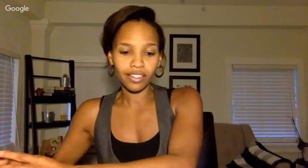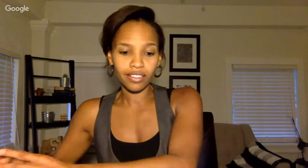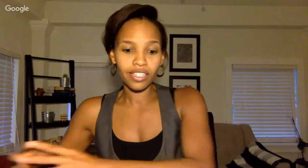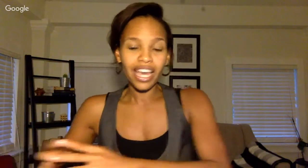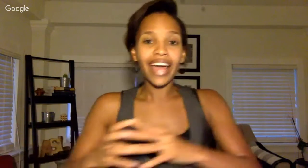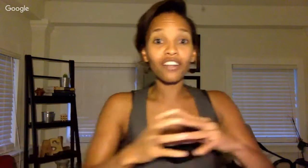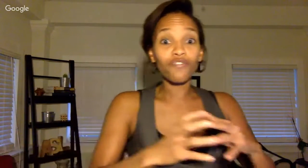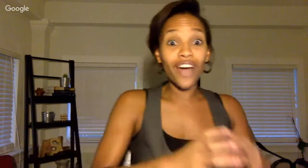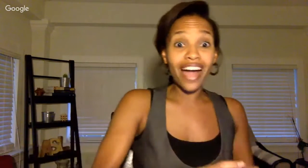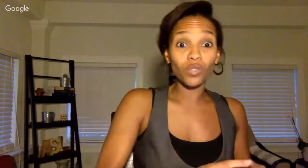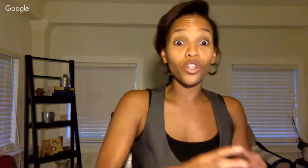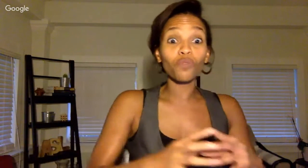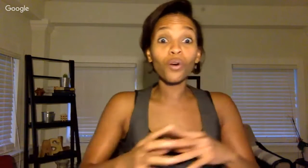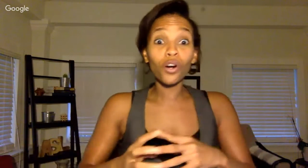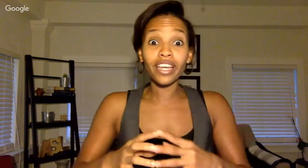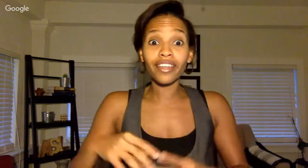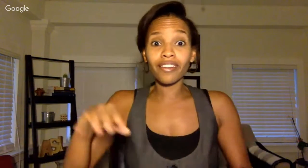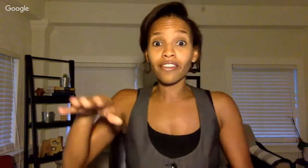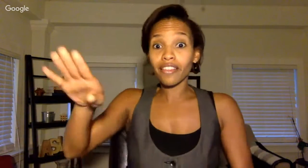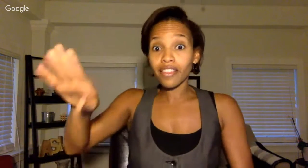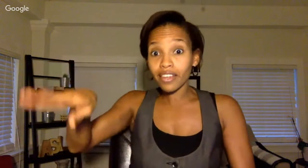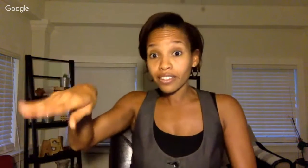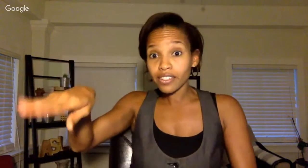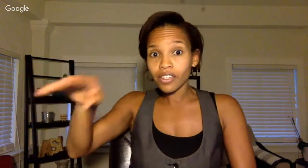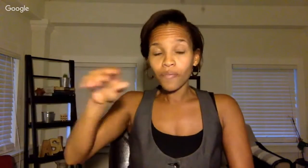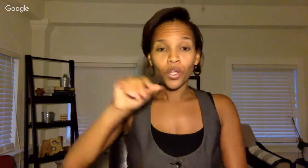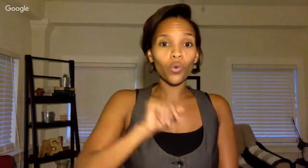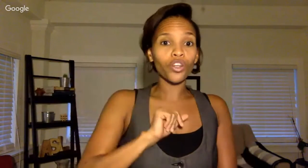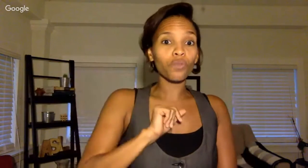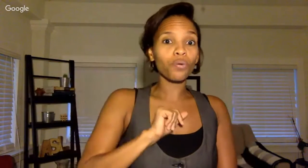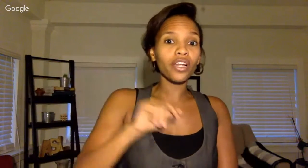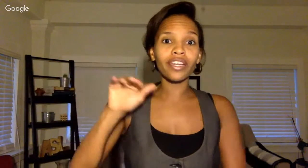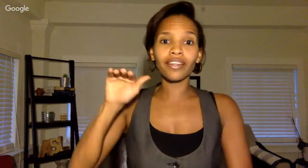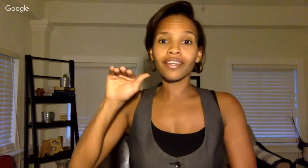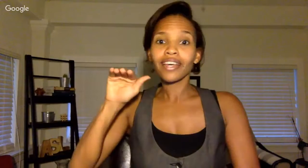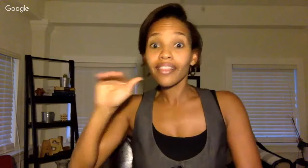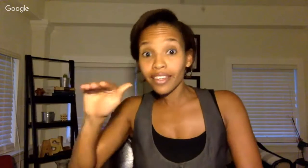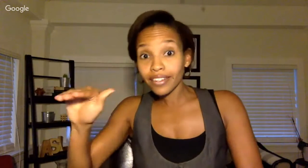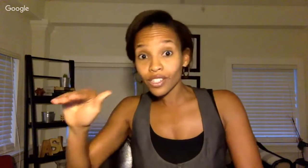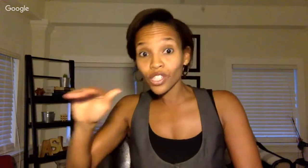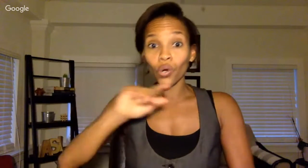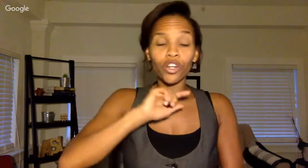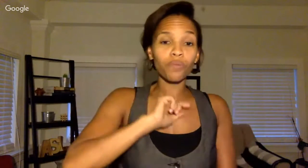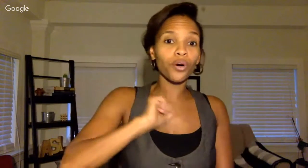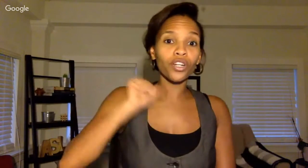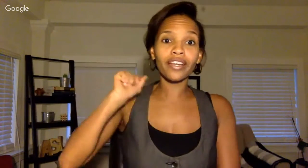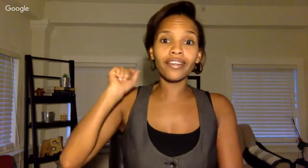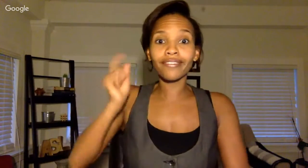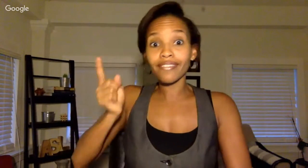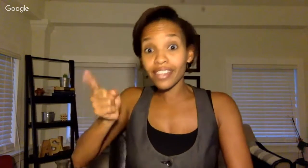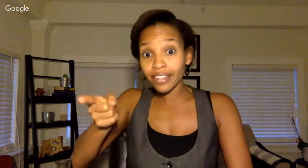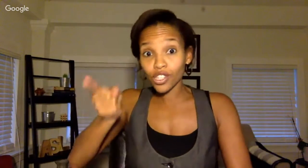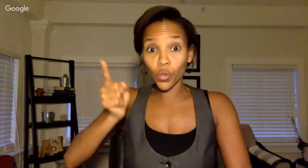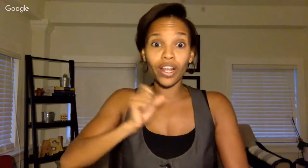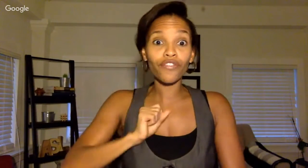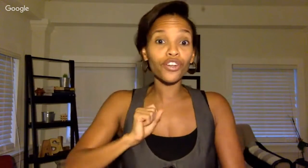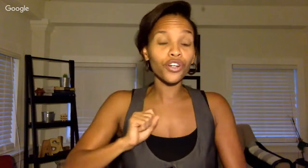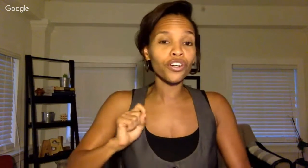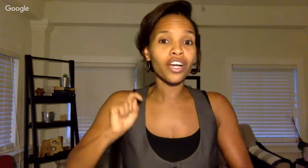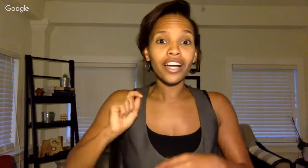things. And in fact, when you put in this, or when you put in this, or when you put in this, or whatever your kind